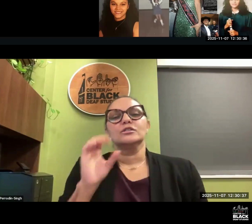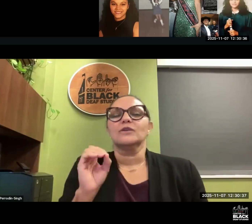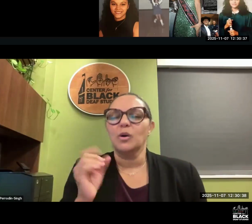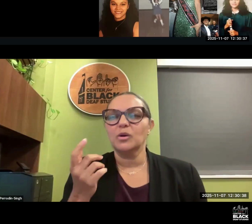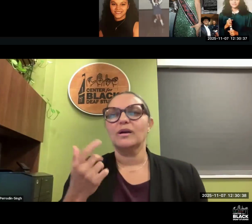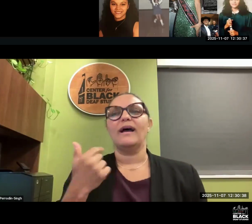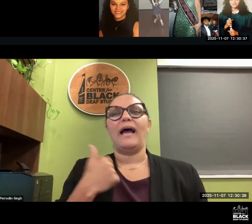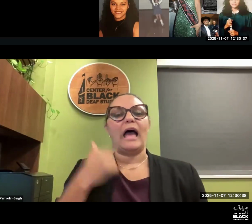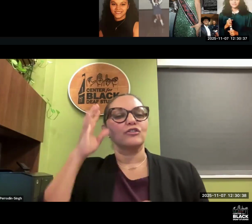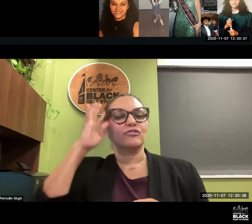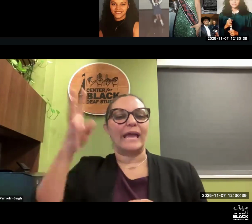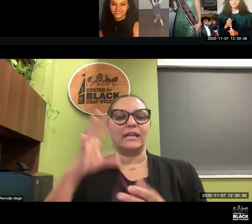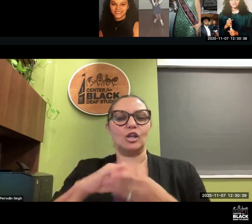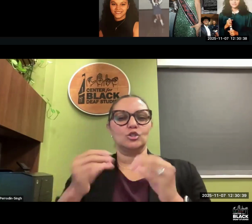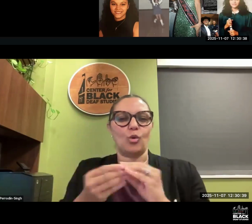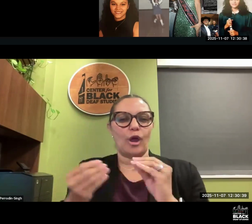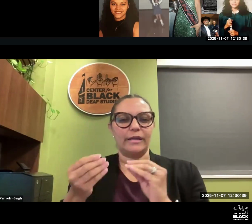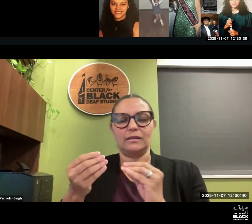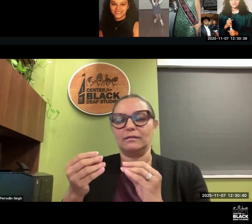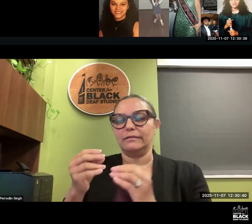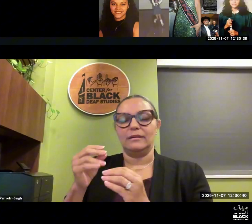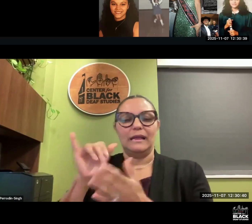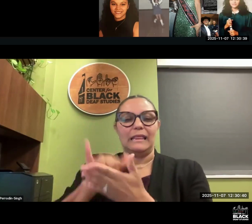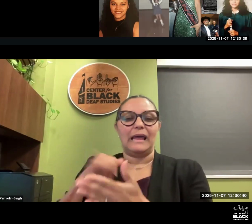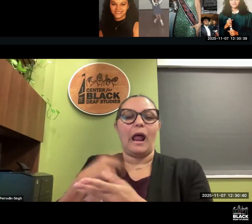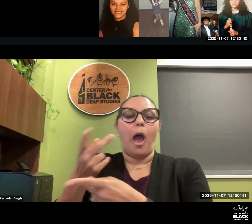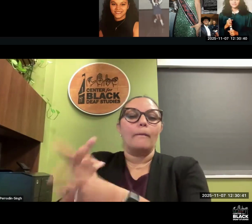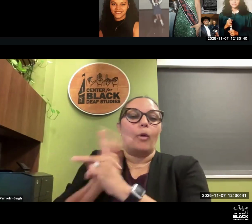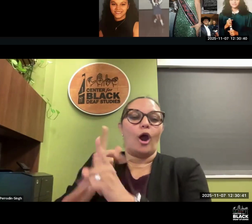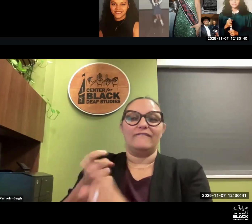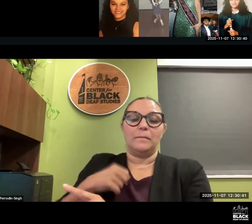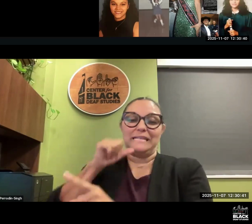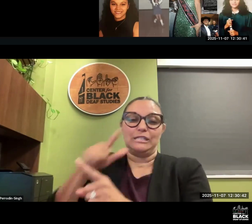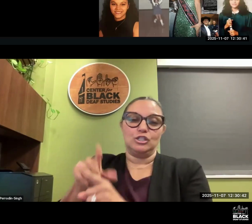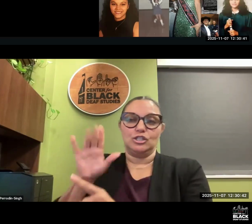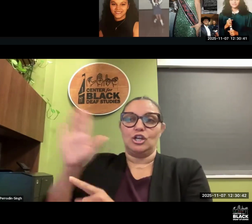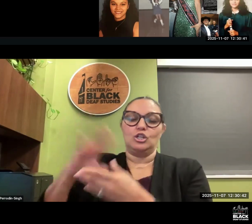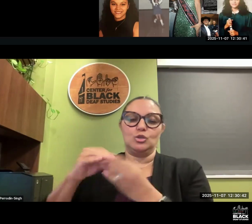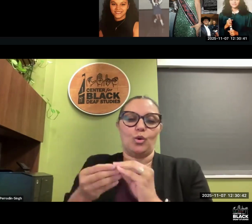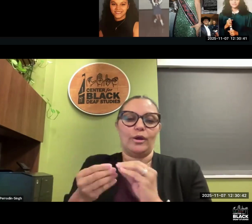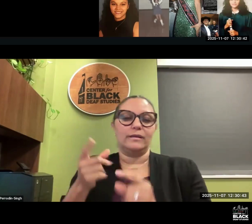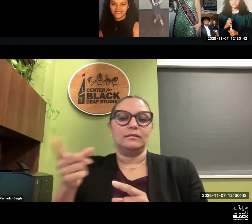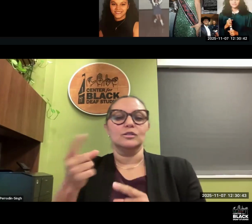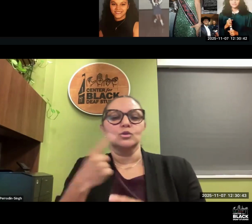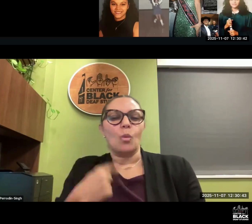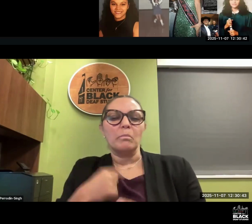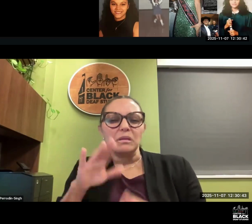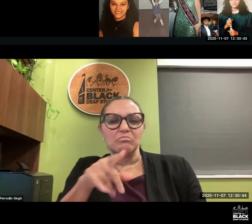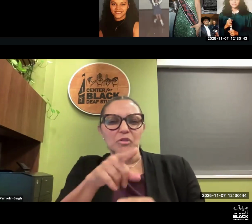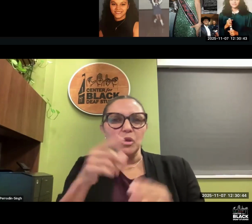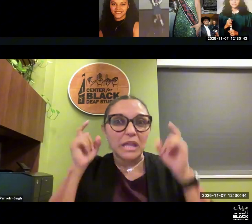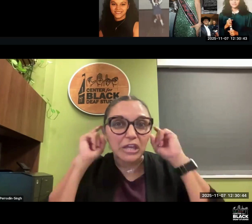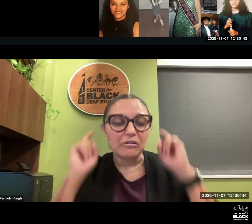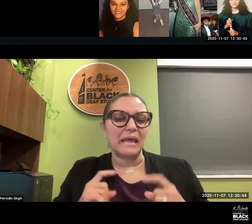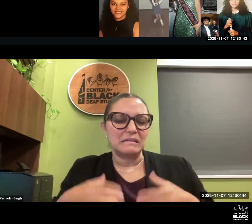I'm the only one with this listening device. And so I remember making up this story.